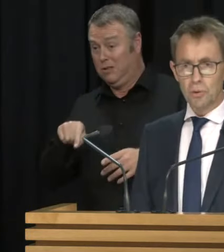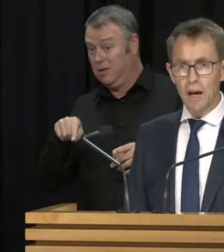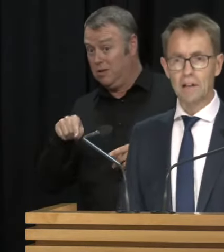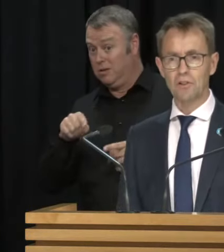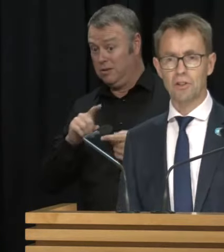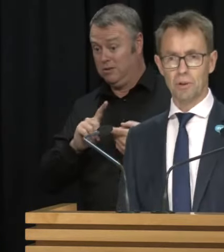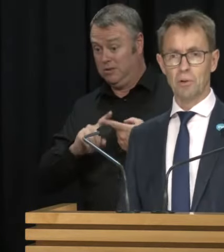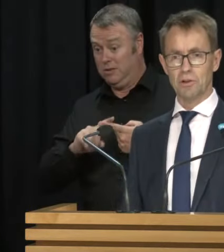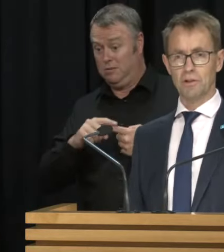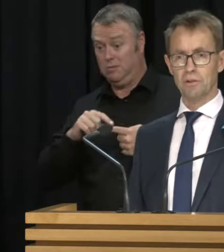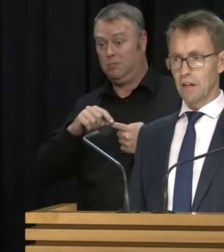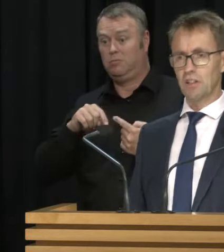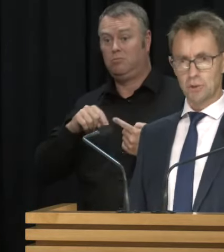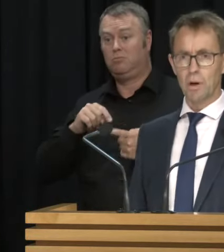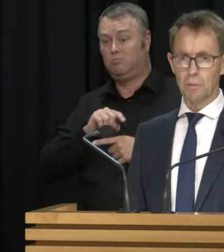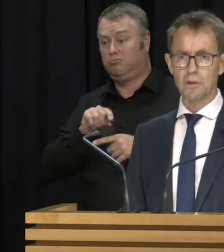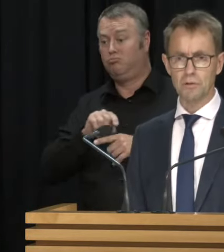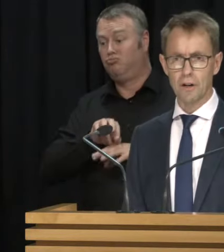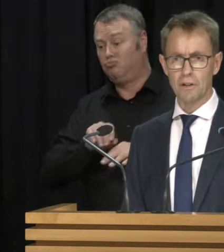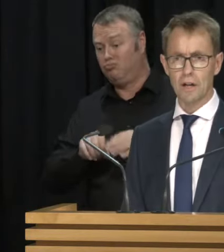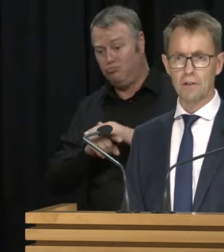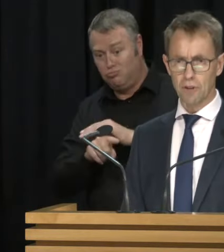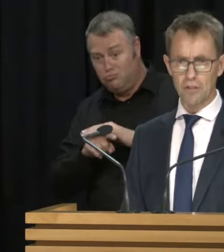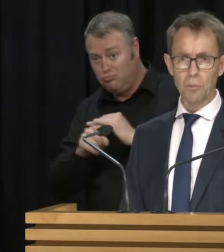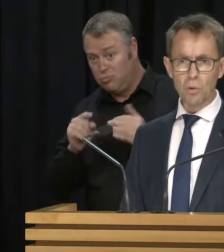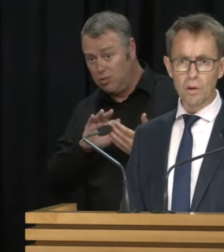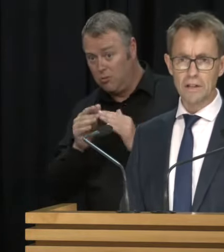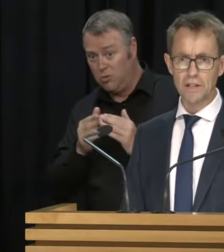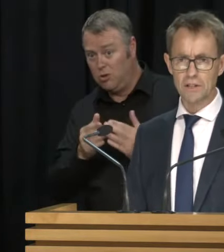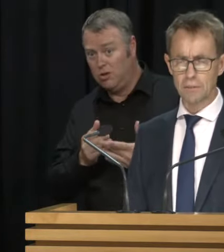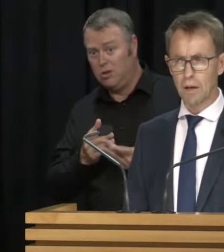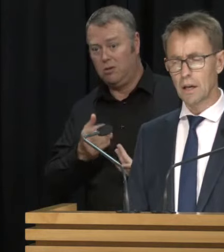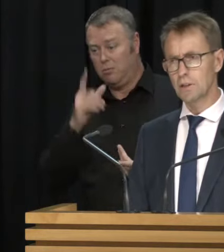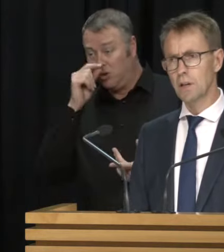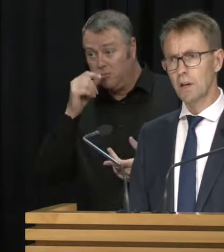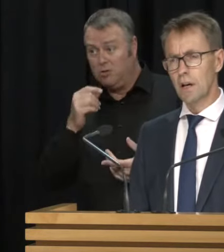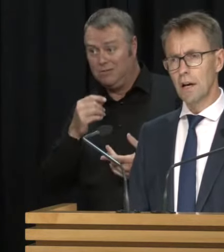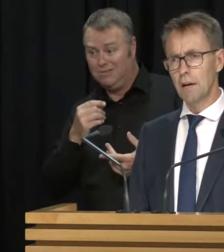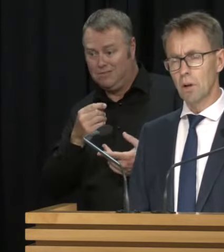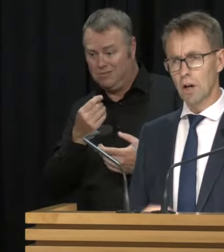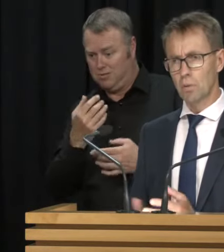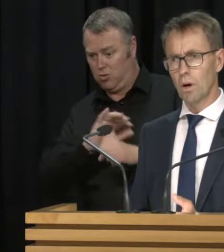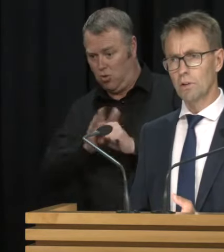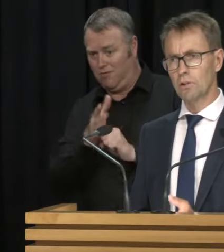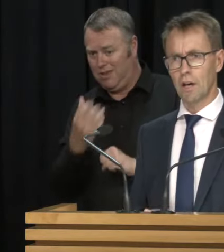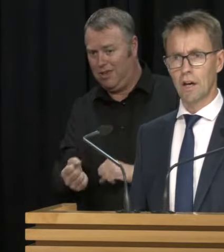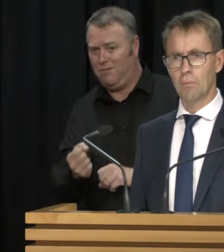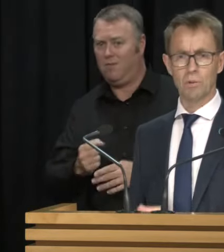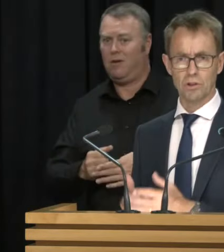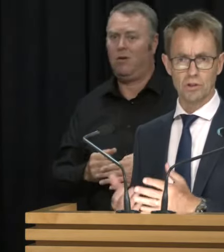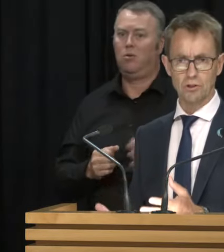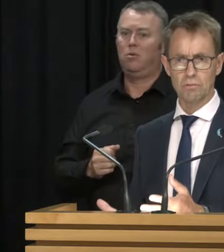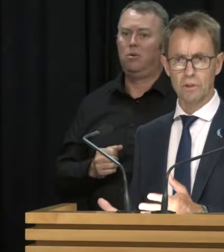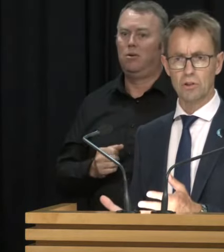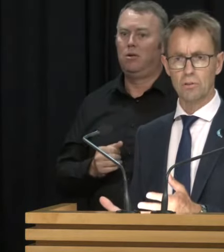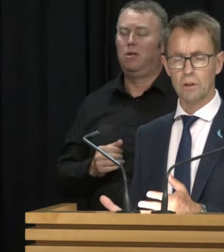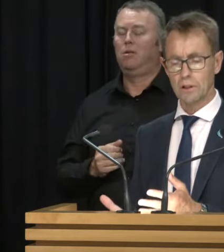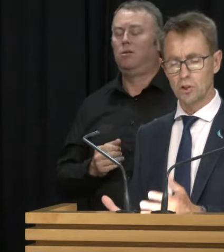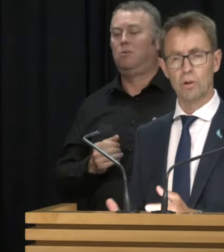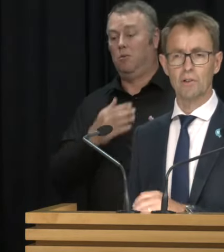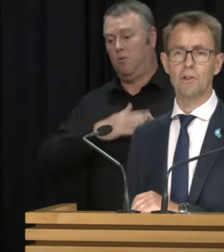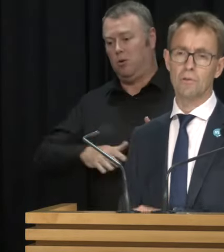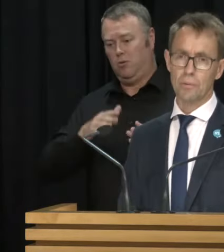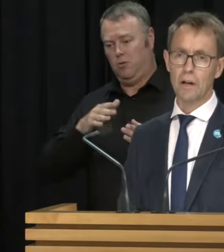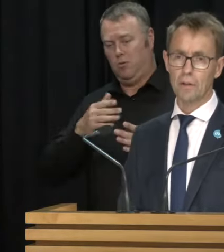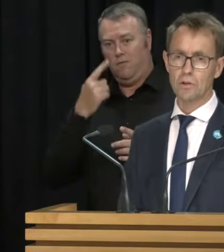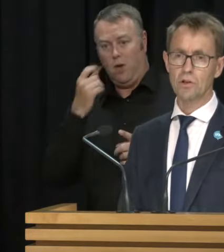they do, and we want to. That's why we want to find them all and test them. And likewise, we want to just